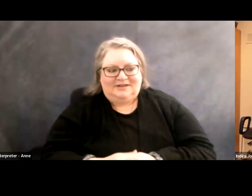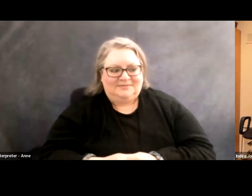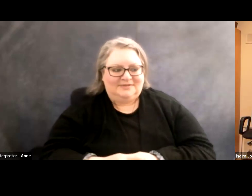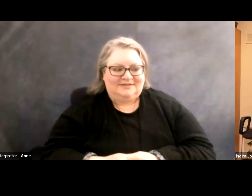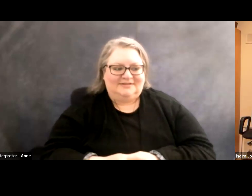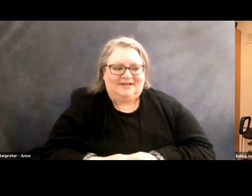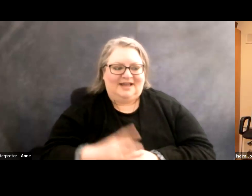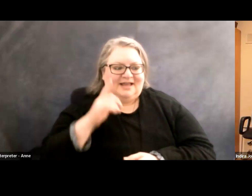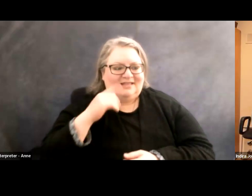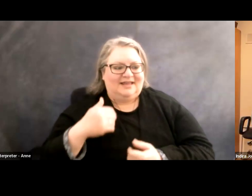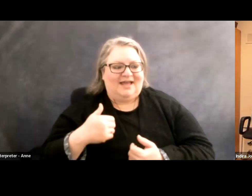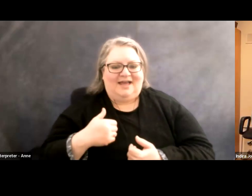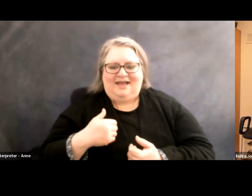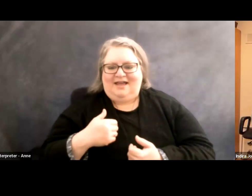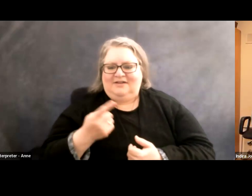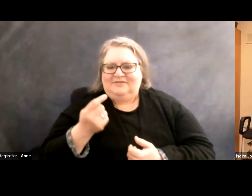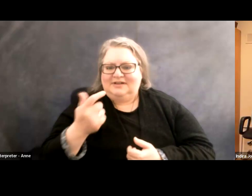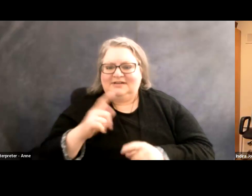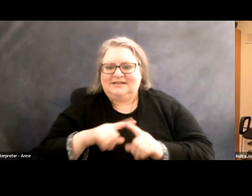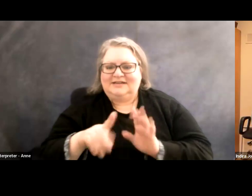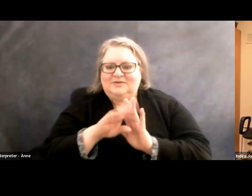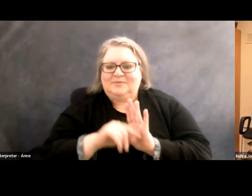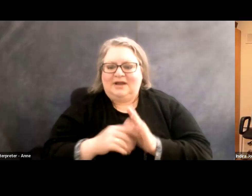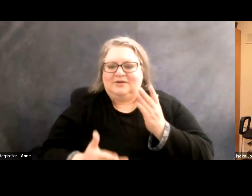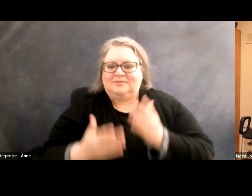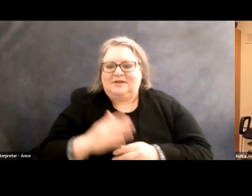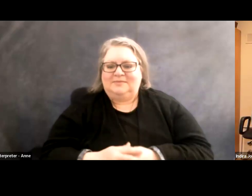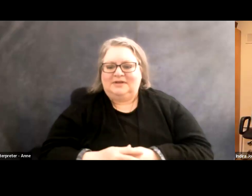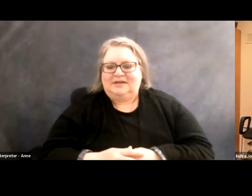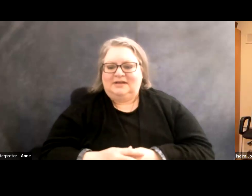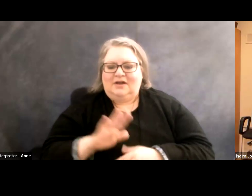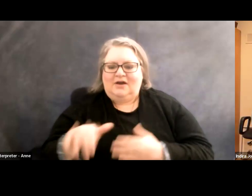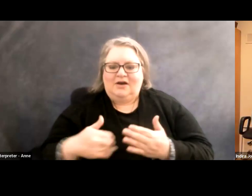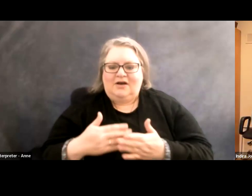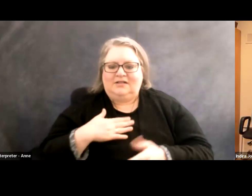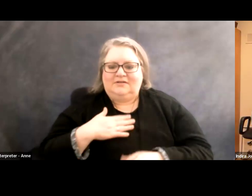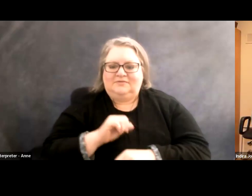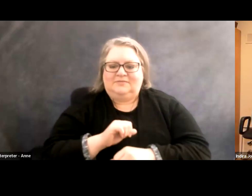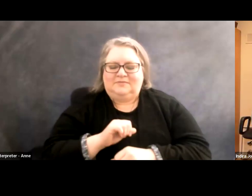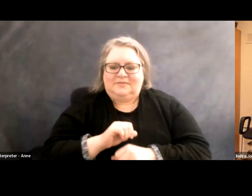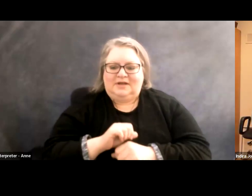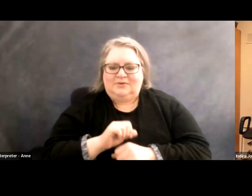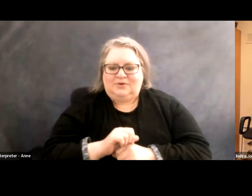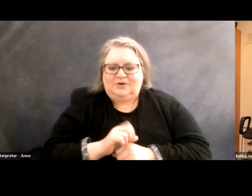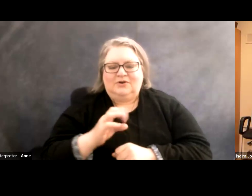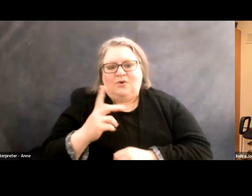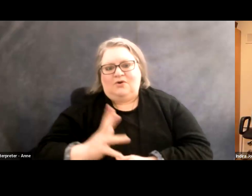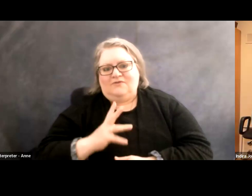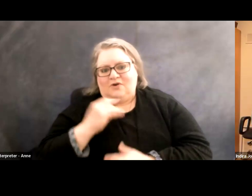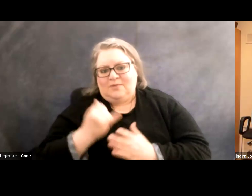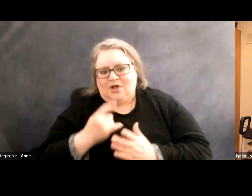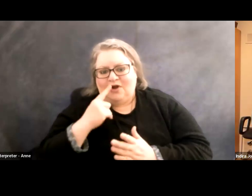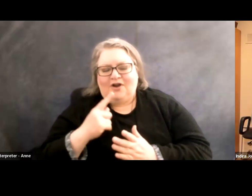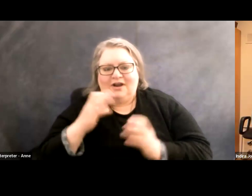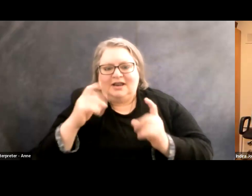think I have a slightly different background, maybe. All of my formal art education